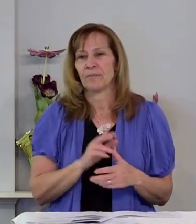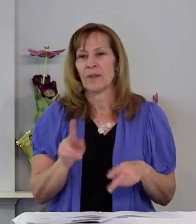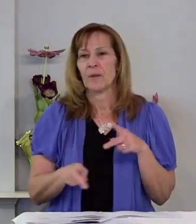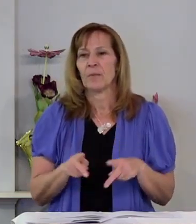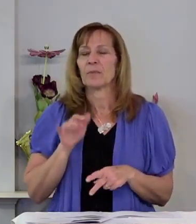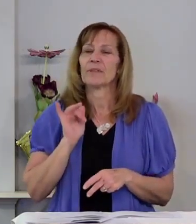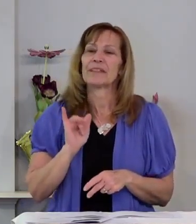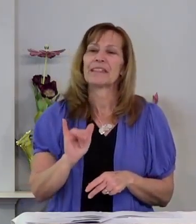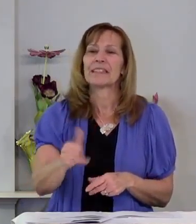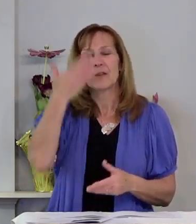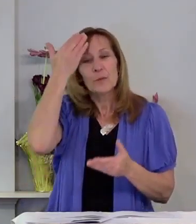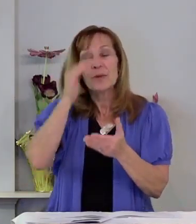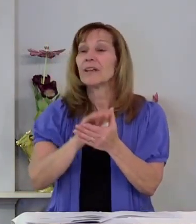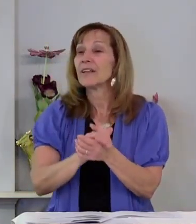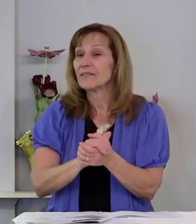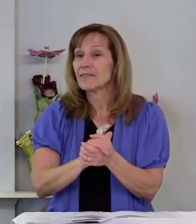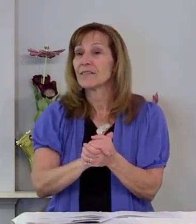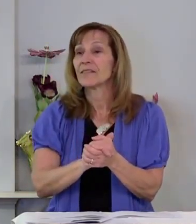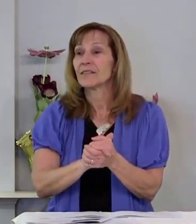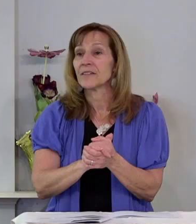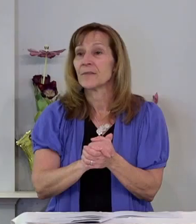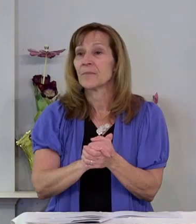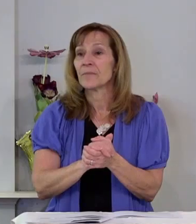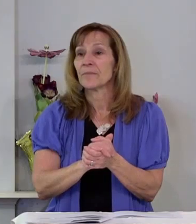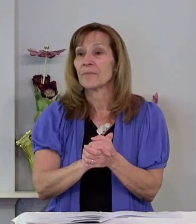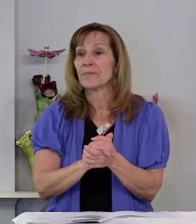People still believe.